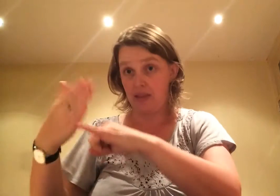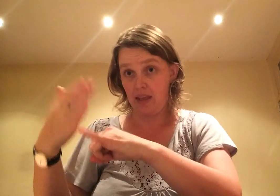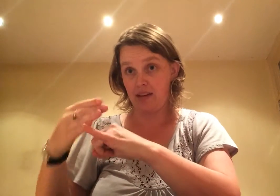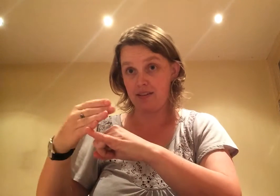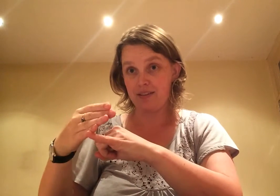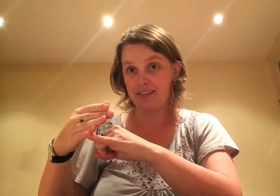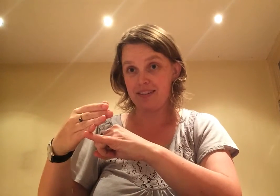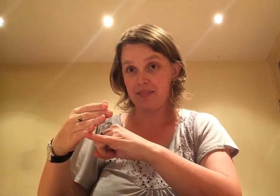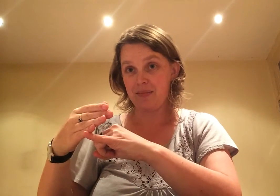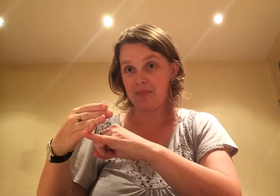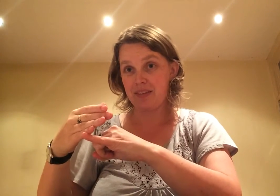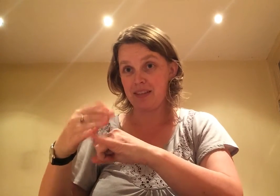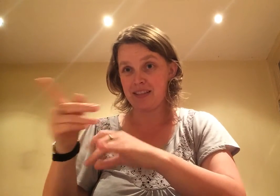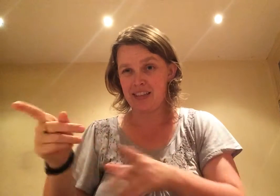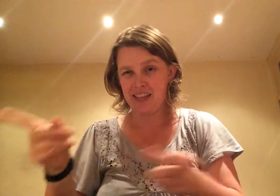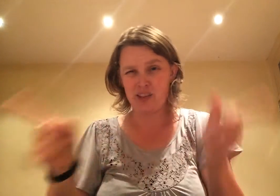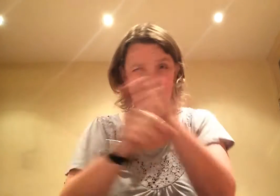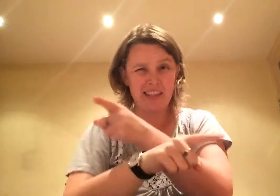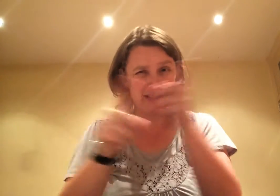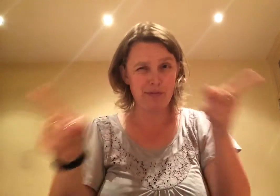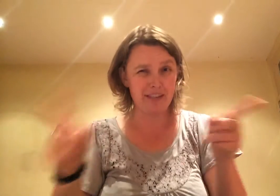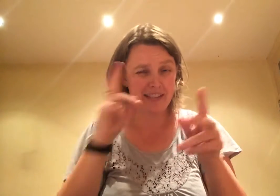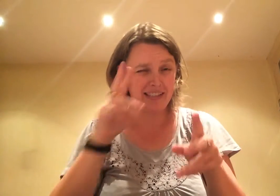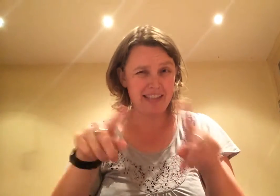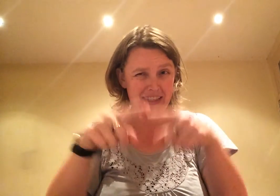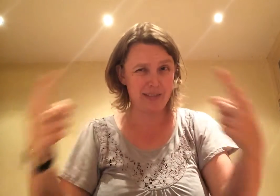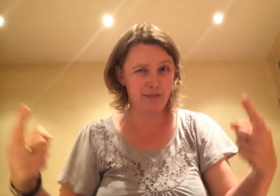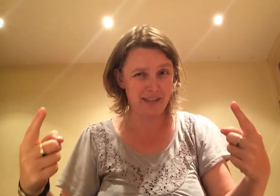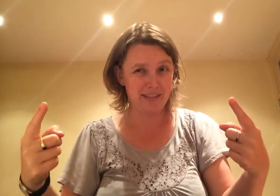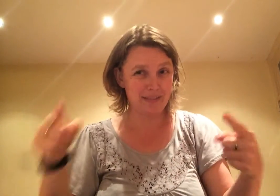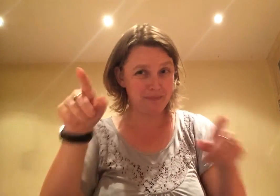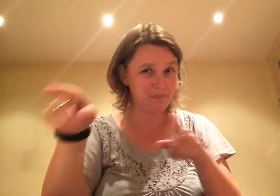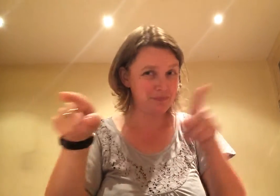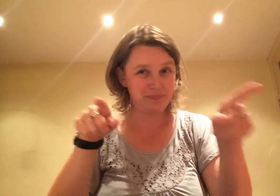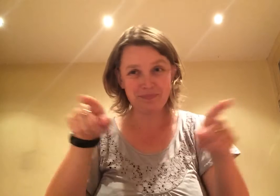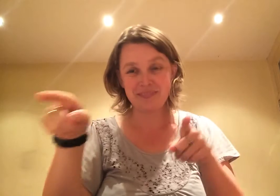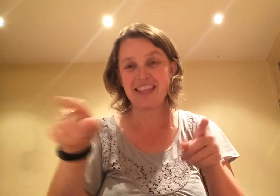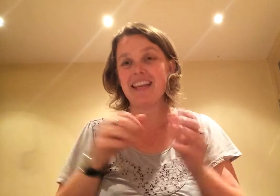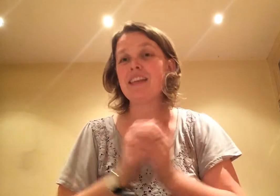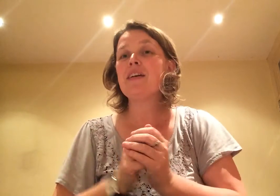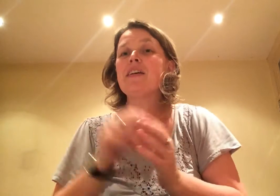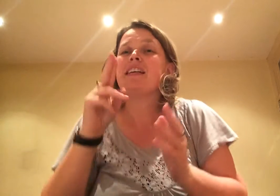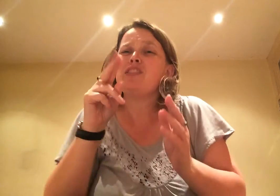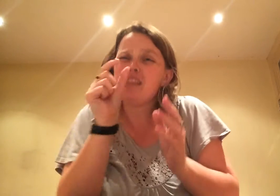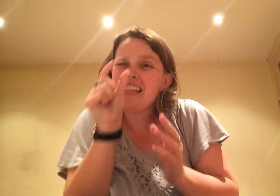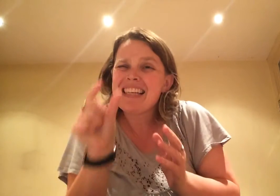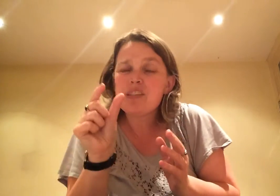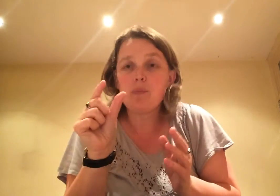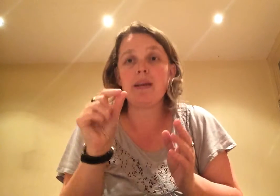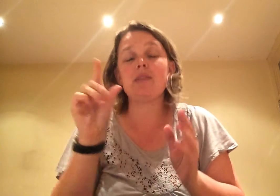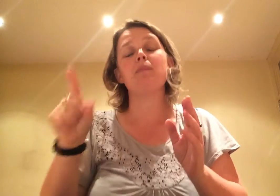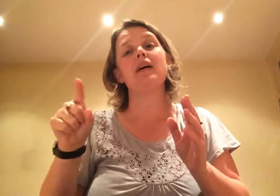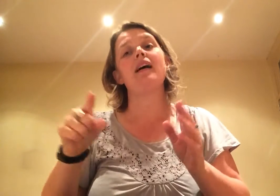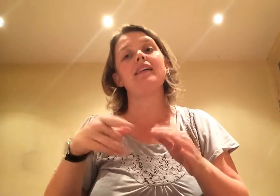end. See, can you see the difference? See the difference? Okay, it's only a little bit, but it